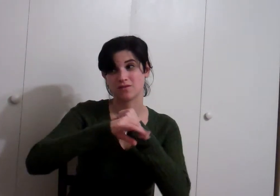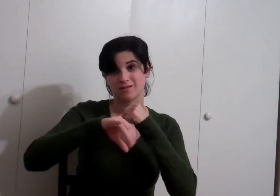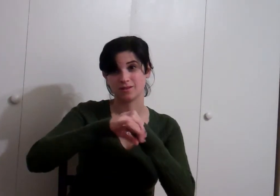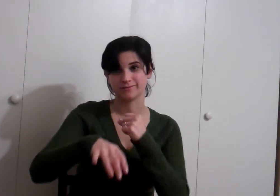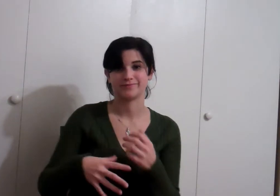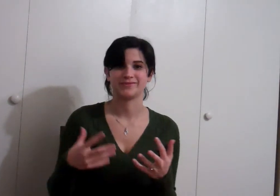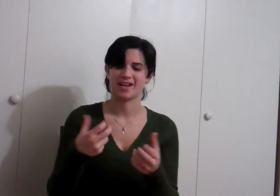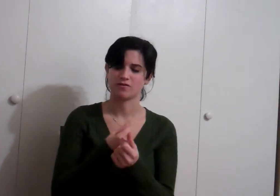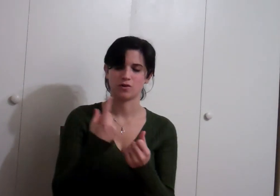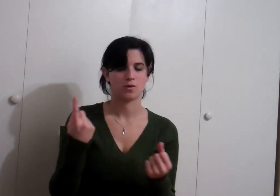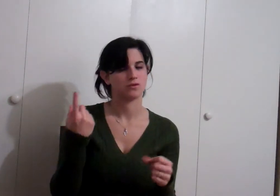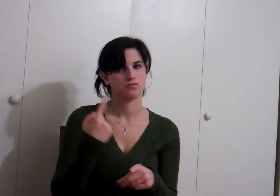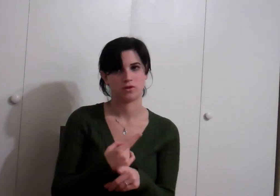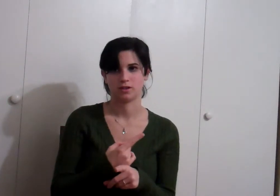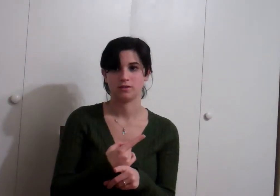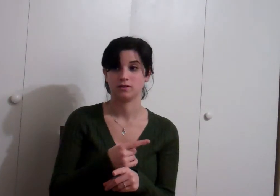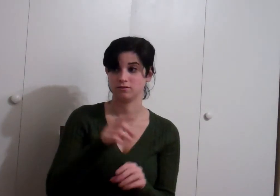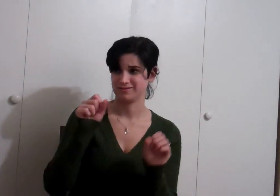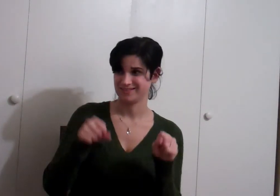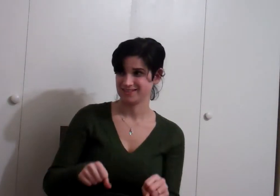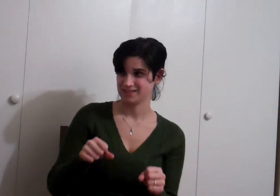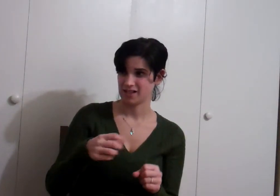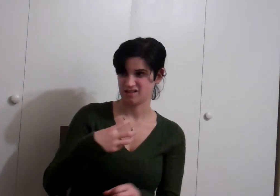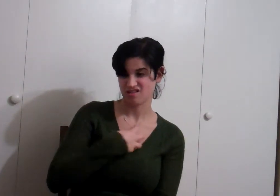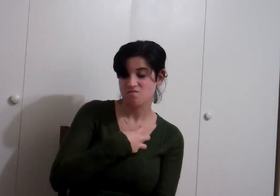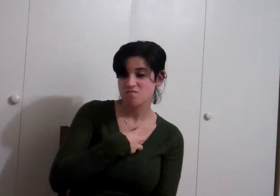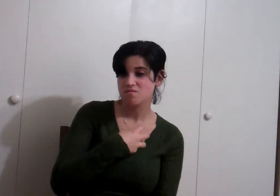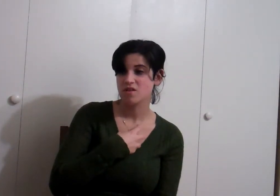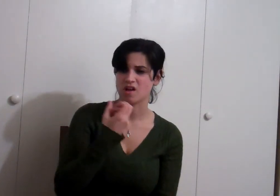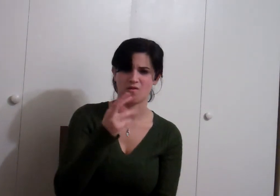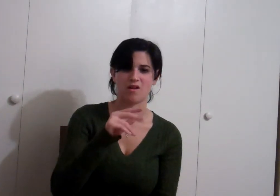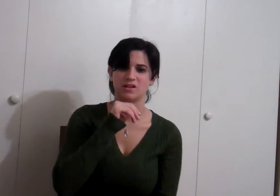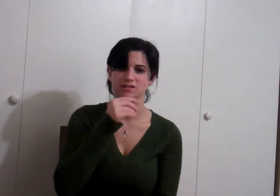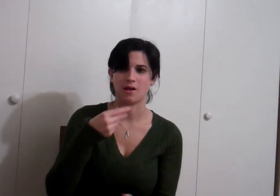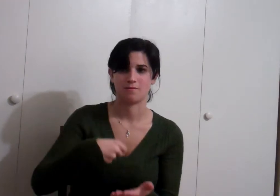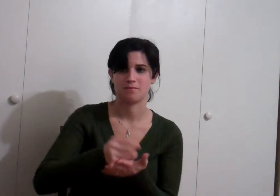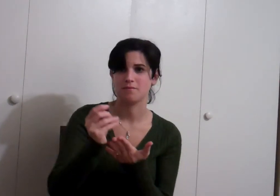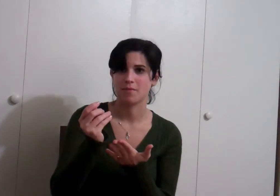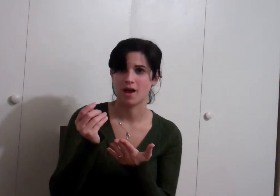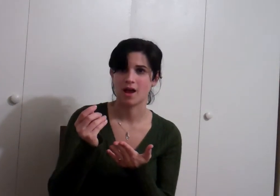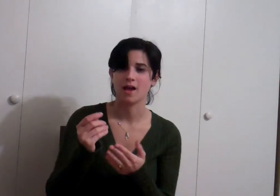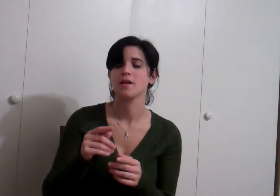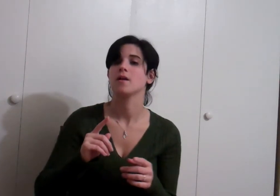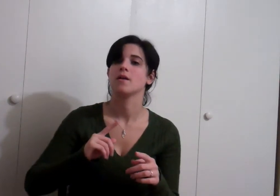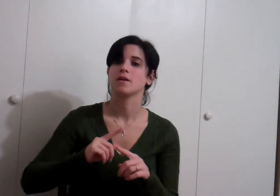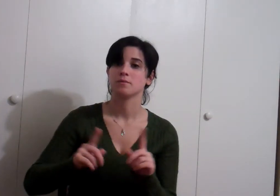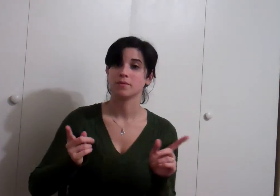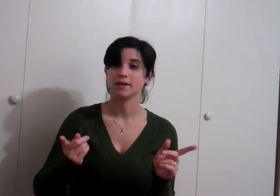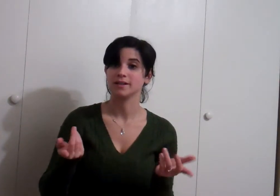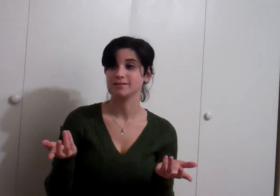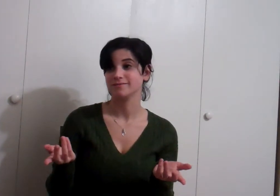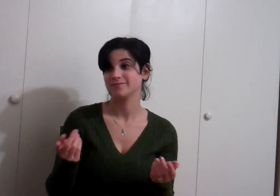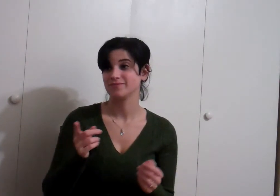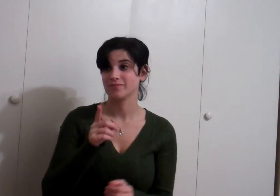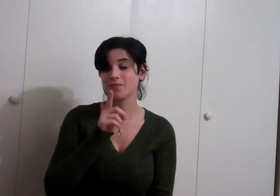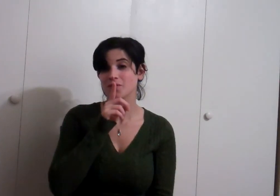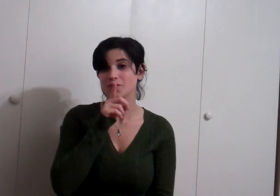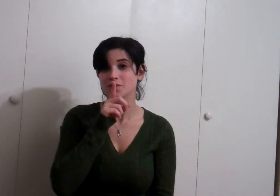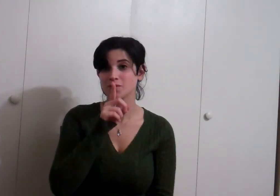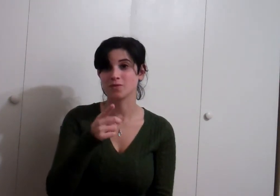You can complain about it, or you cannot go buy their products, but it's a powerful ad, and it actually is accomplishing the task which it set out to. It is very powerful, but I feel like